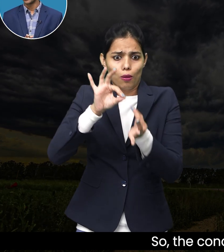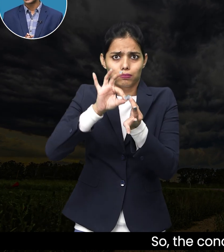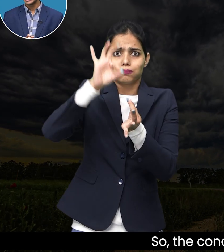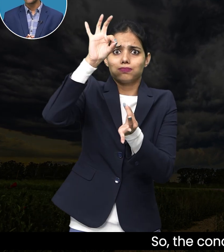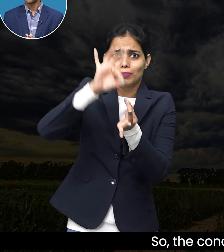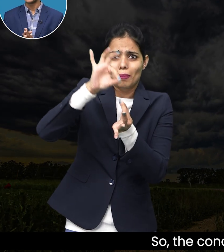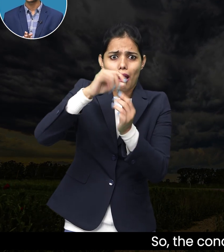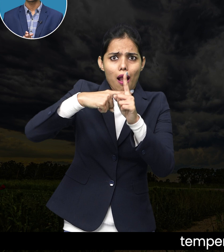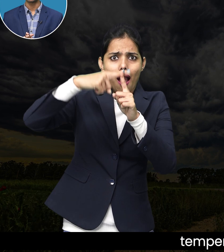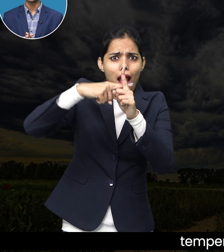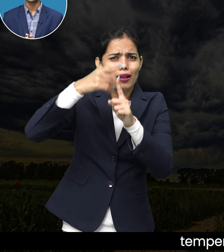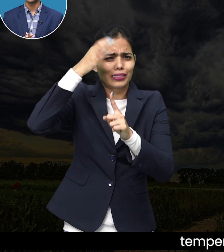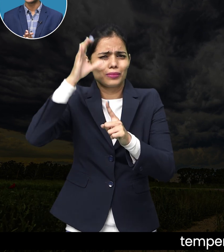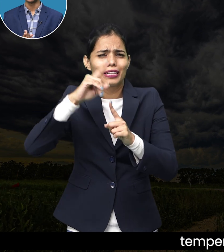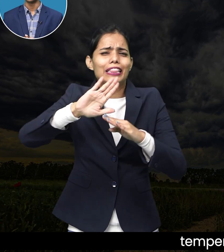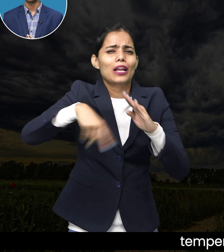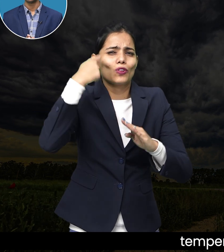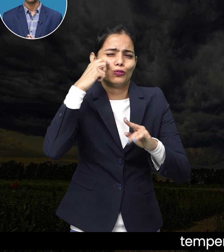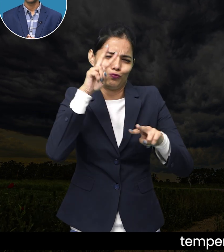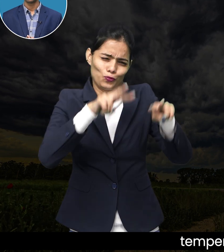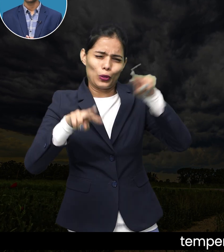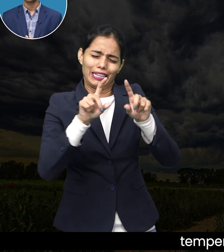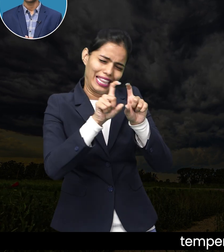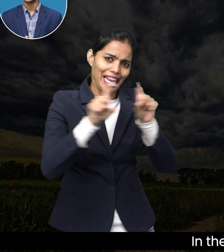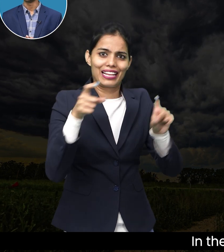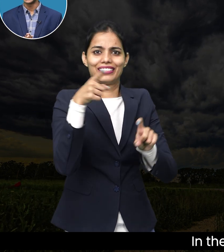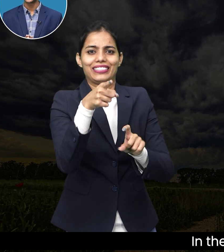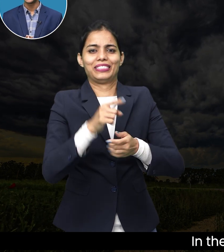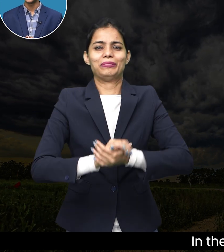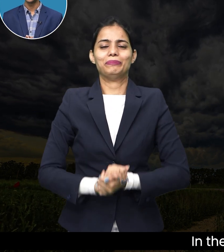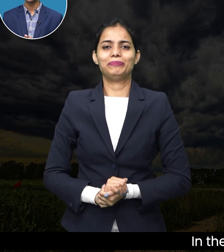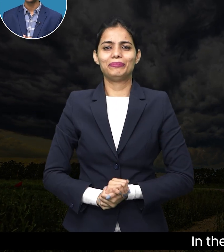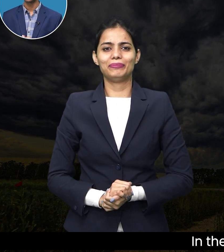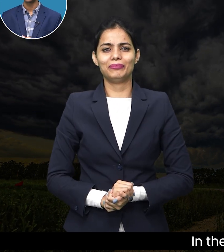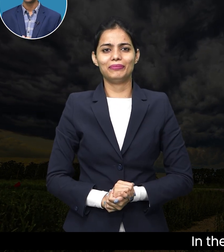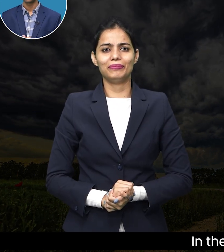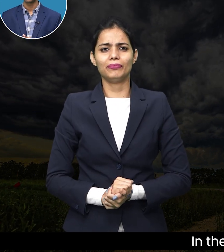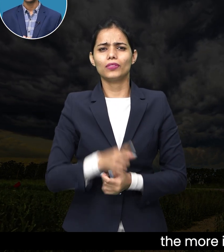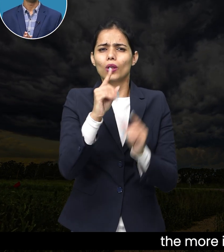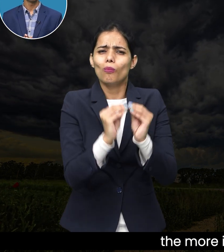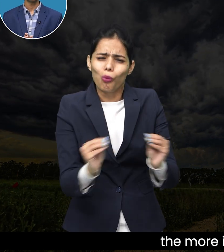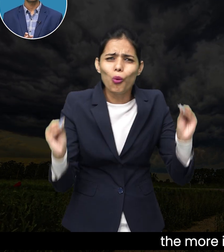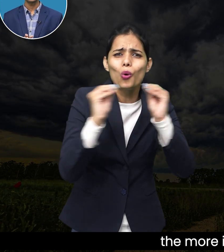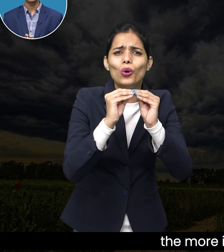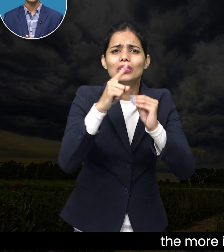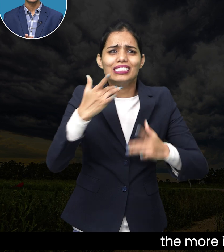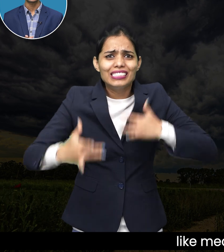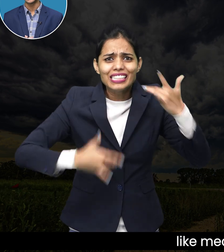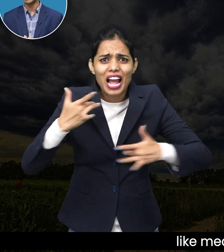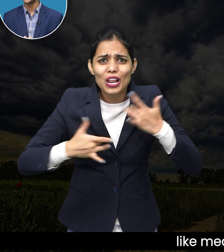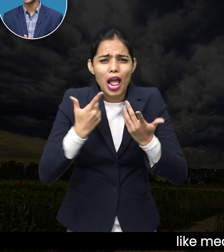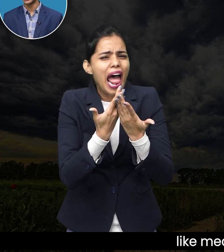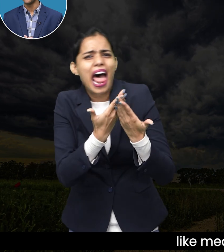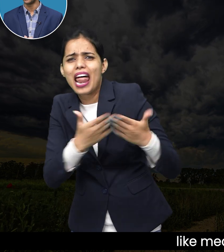So the concept of measuring temperature is clear. In the next video, the more interesting things